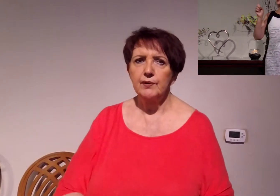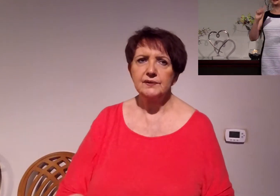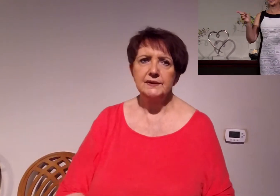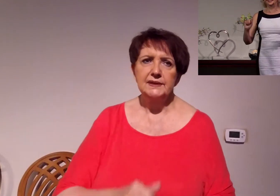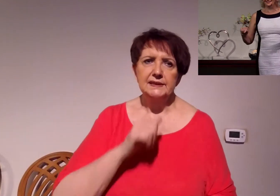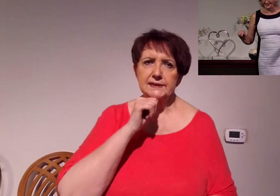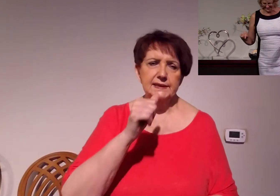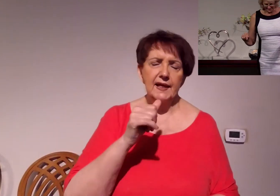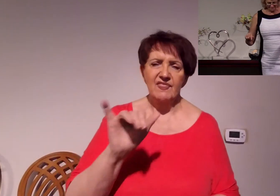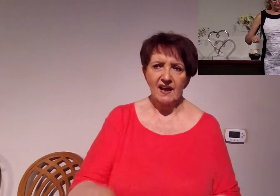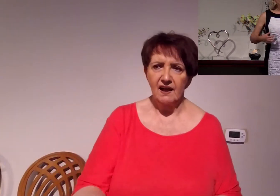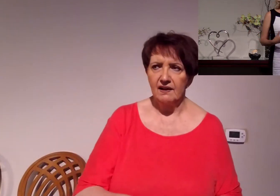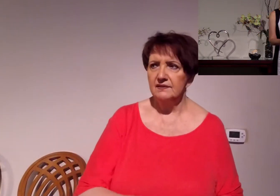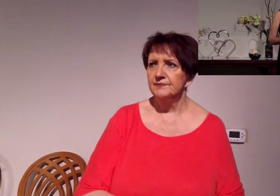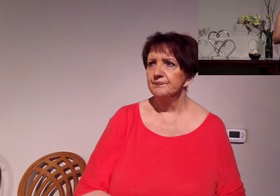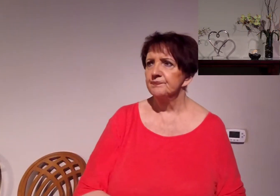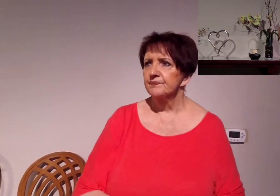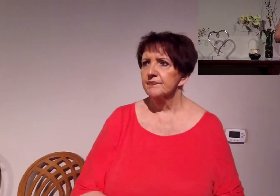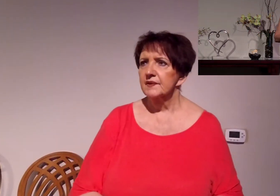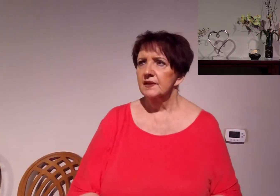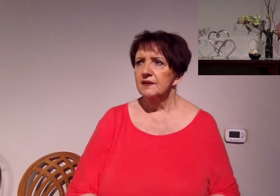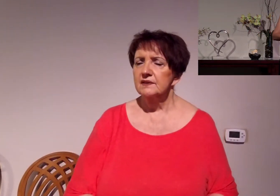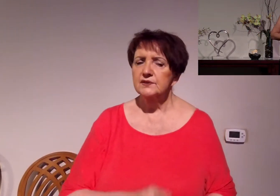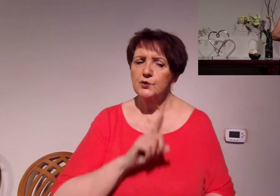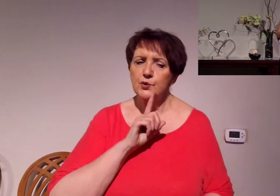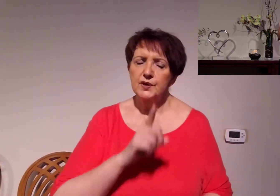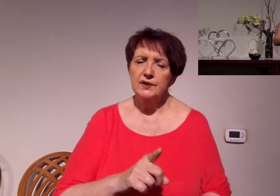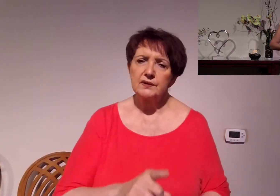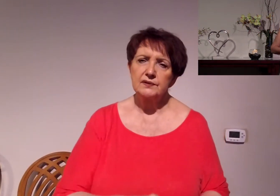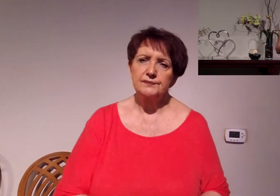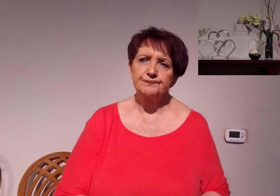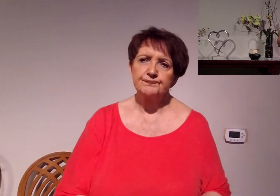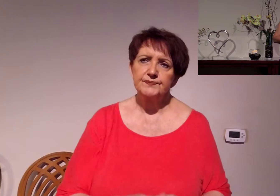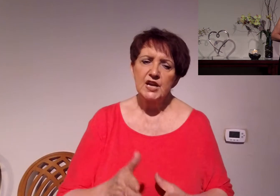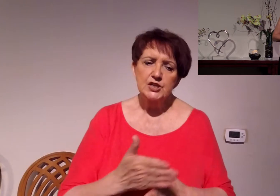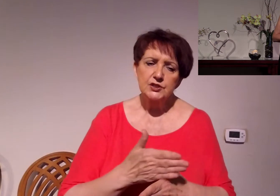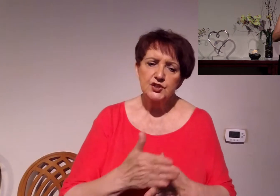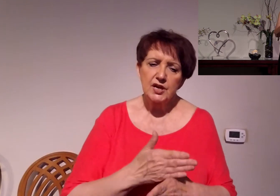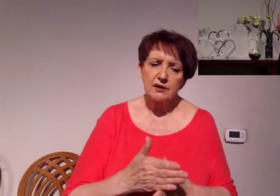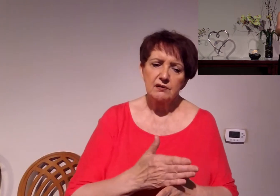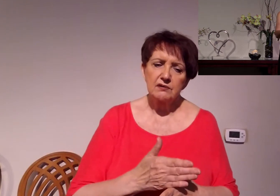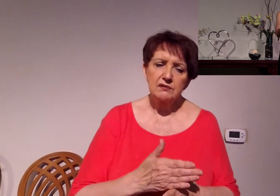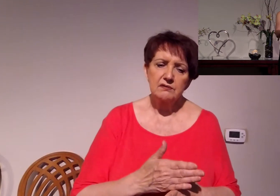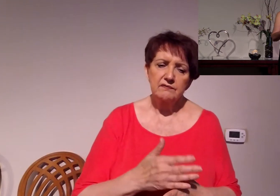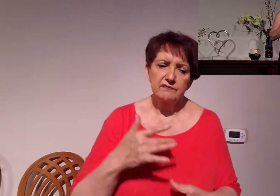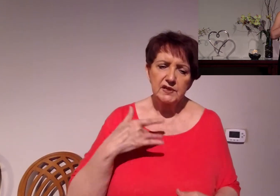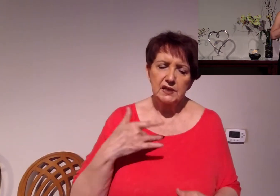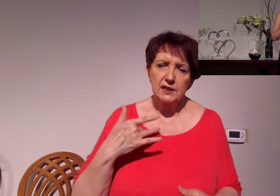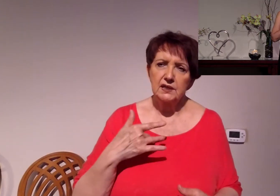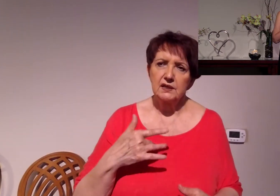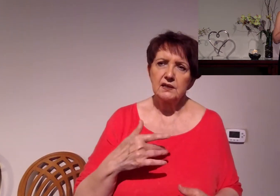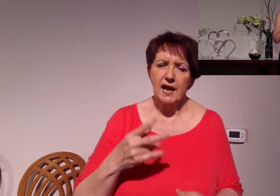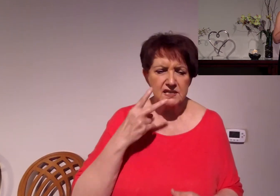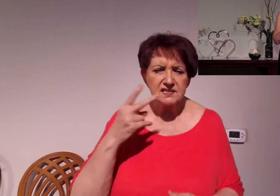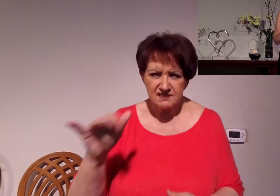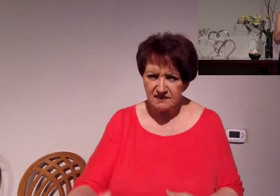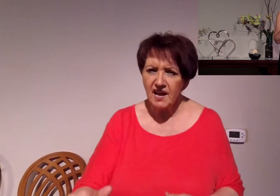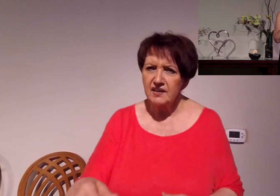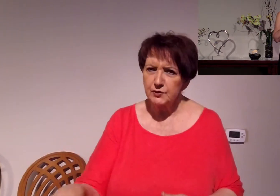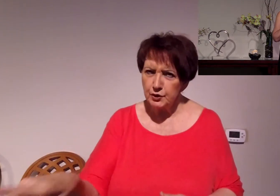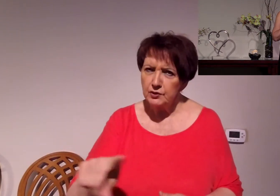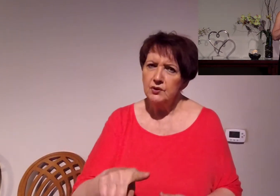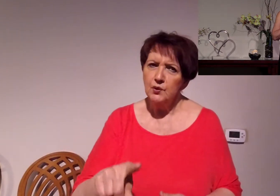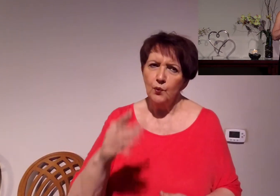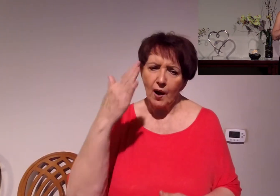don't do that. No, it's that shared mutuality that says, yes, I see that in you because I've seen that in